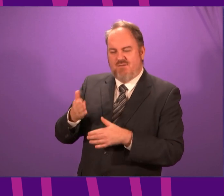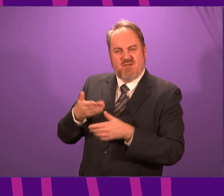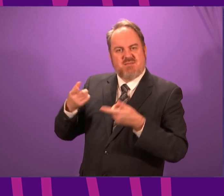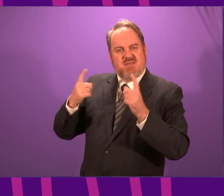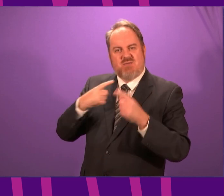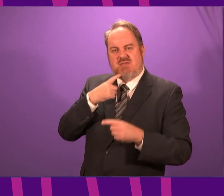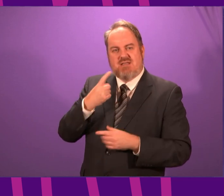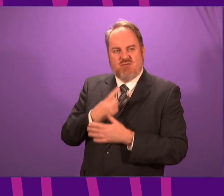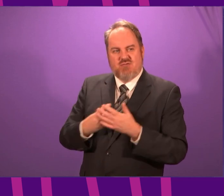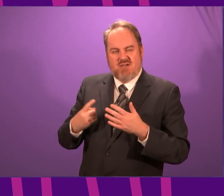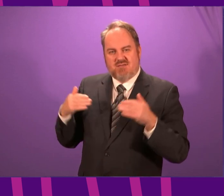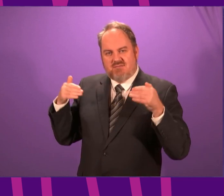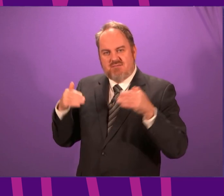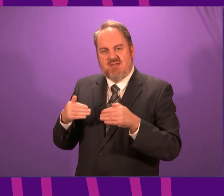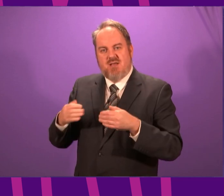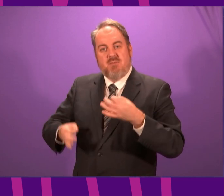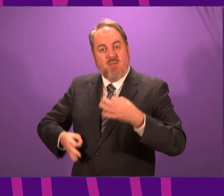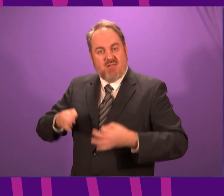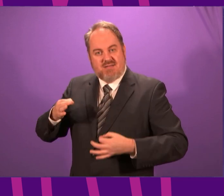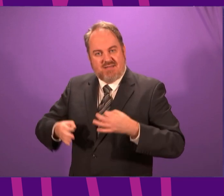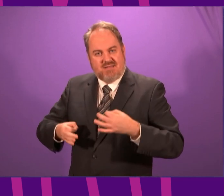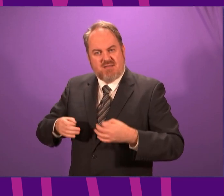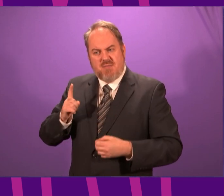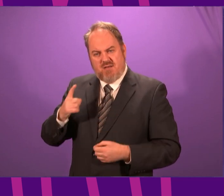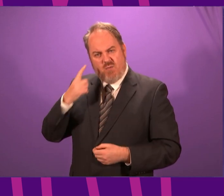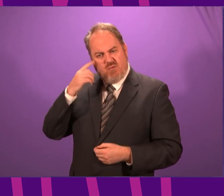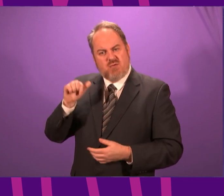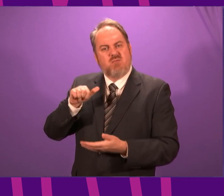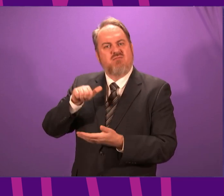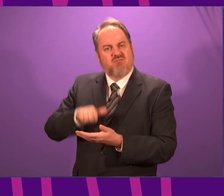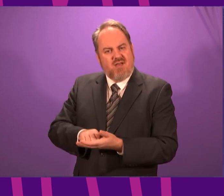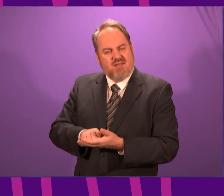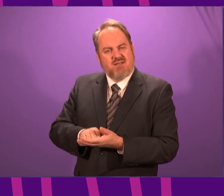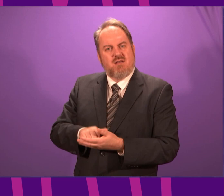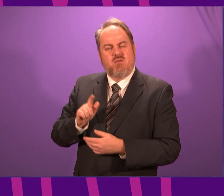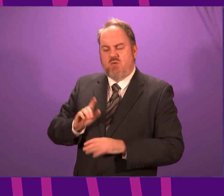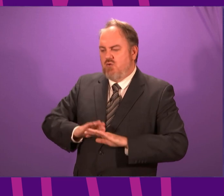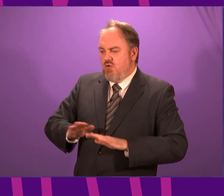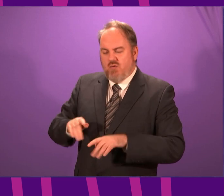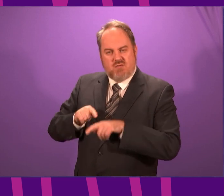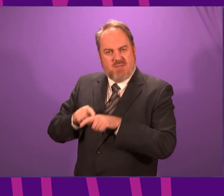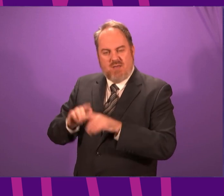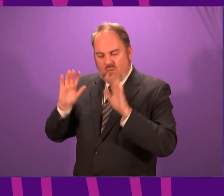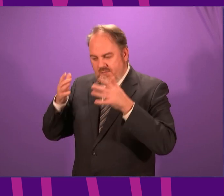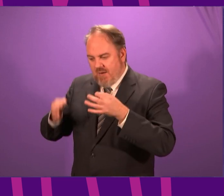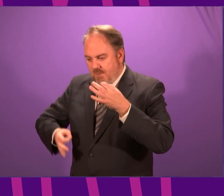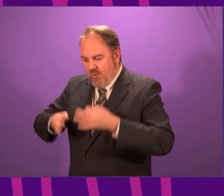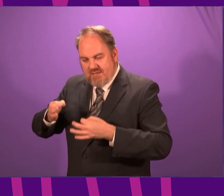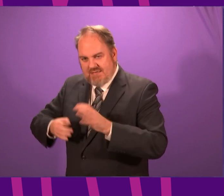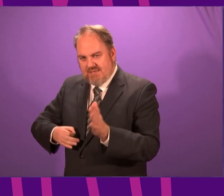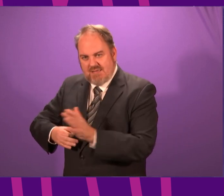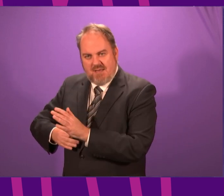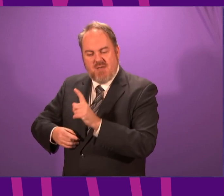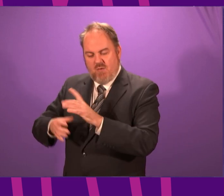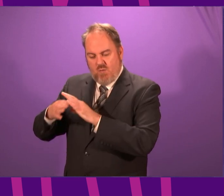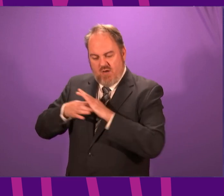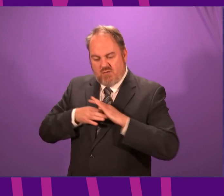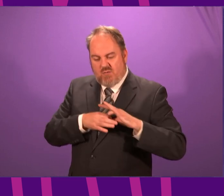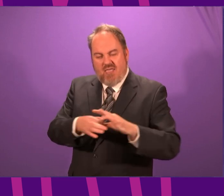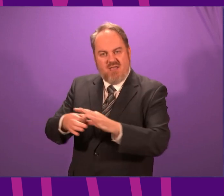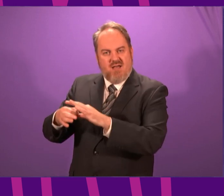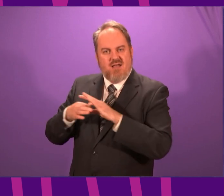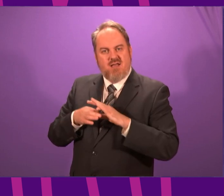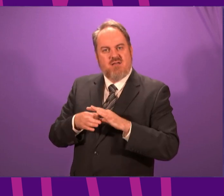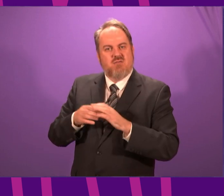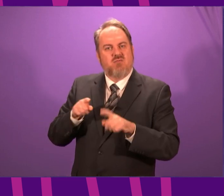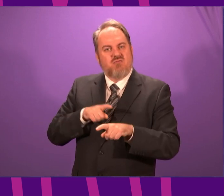beyond politics, it would surely have been preferable for the Scottish Government to be truly non-political and set up a coalition unity executive to tackle